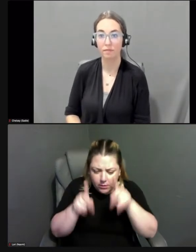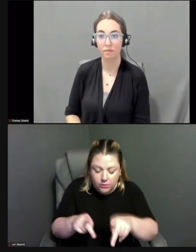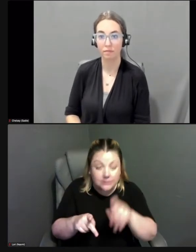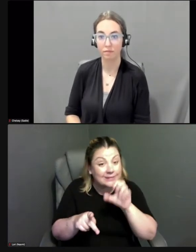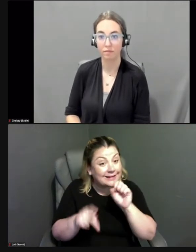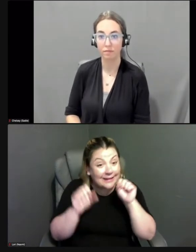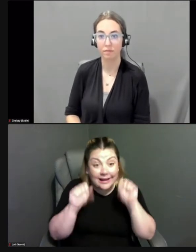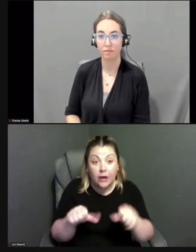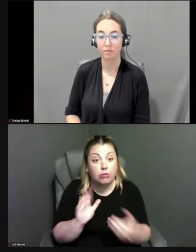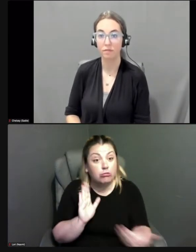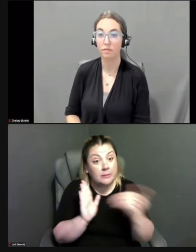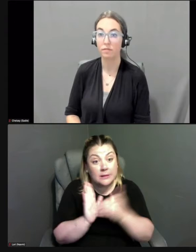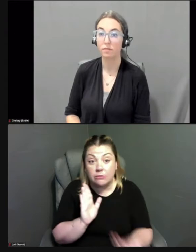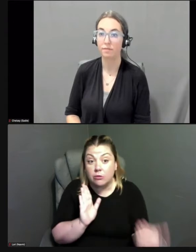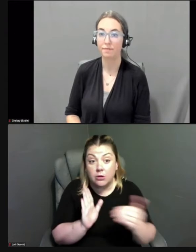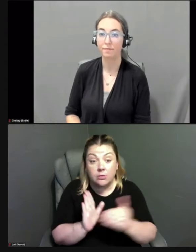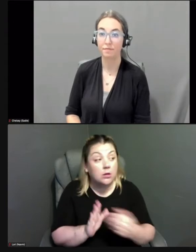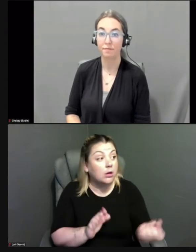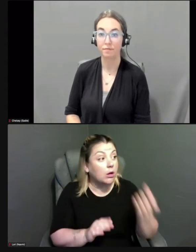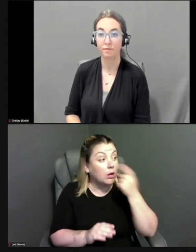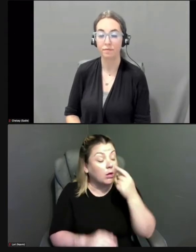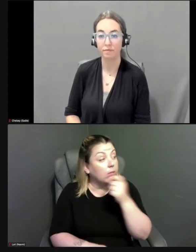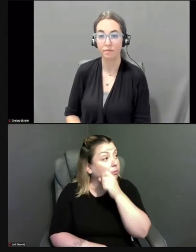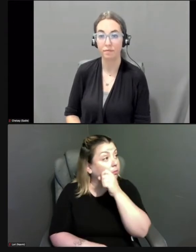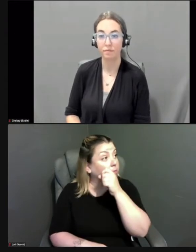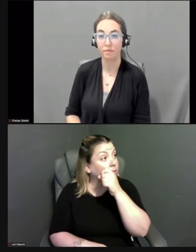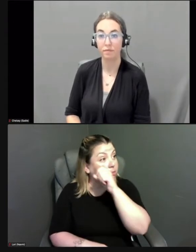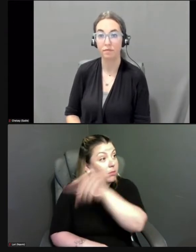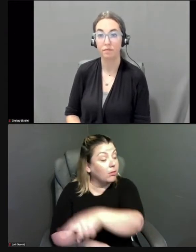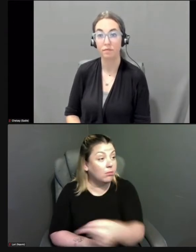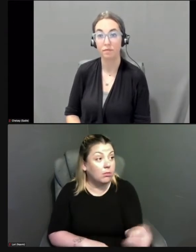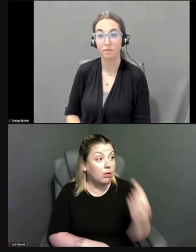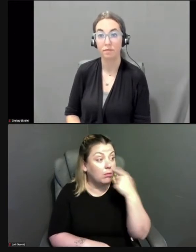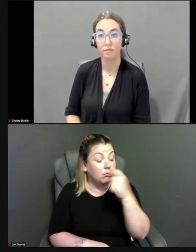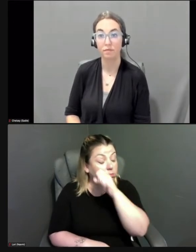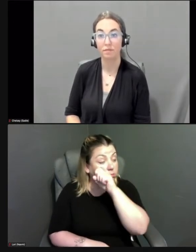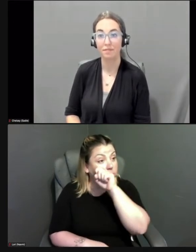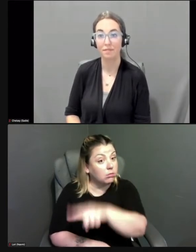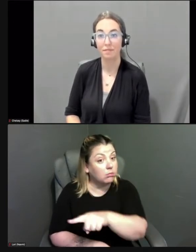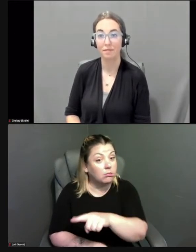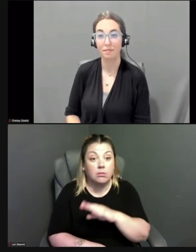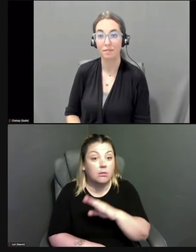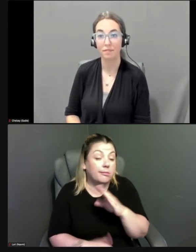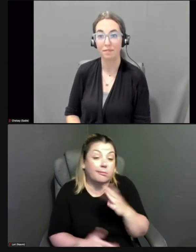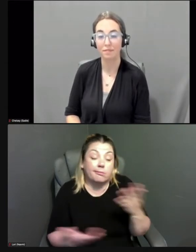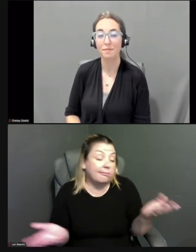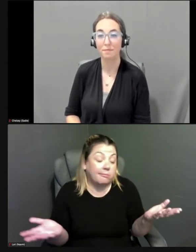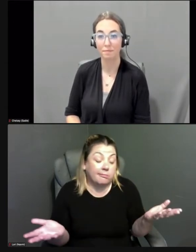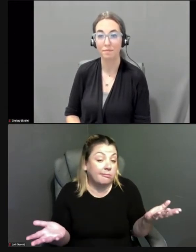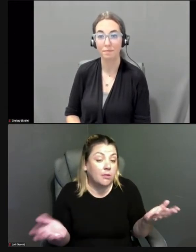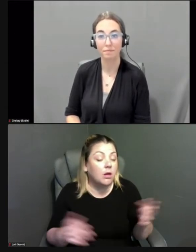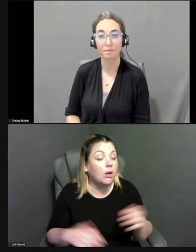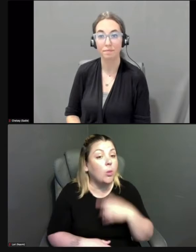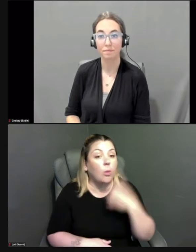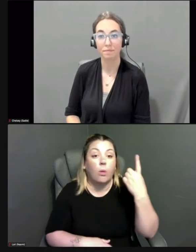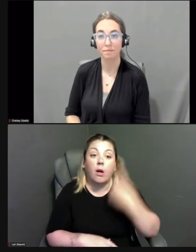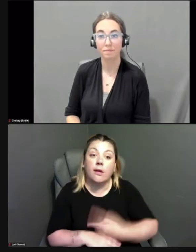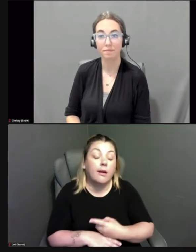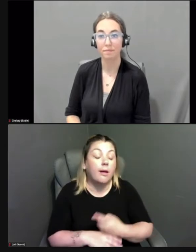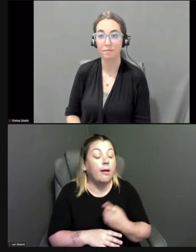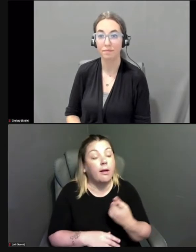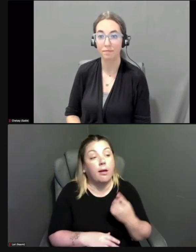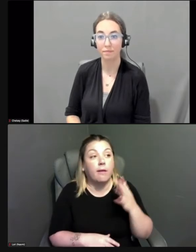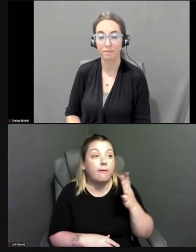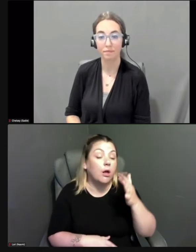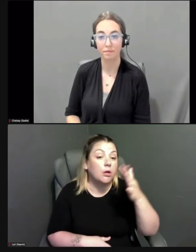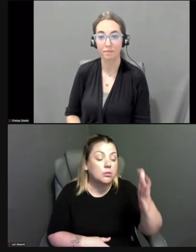just like go in one ear out the other, just like won't click. And then one day they'll come up to you at the end of class and be like, oh my